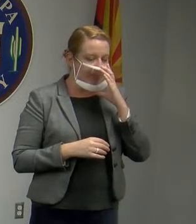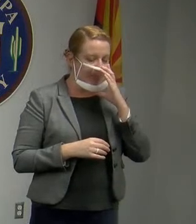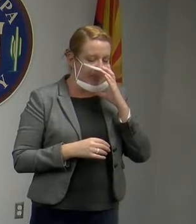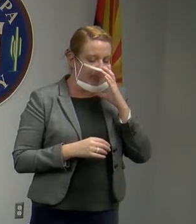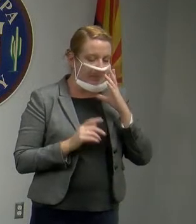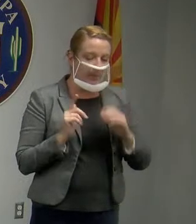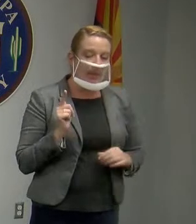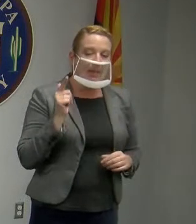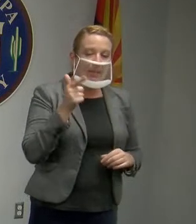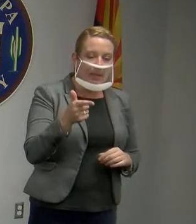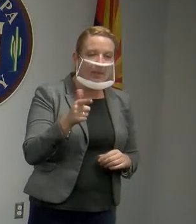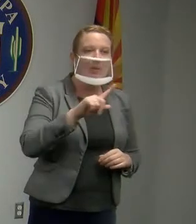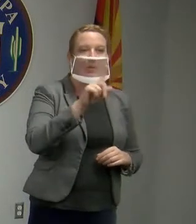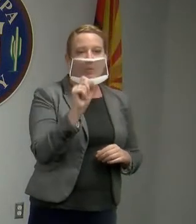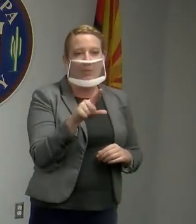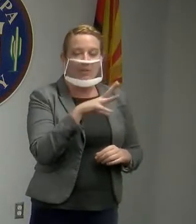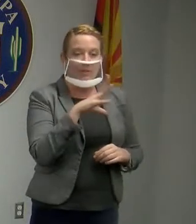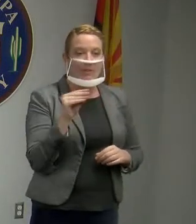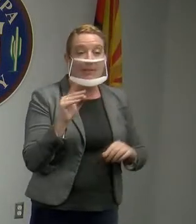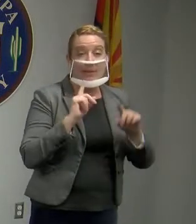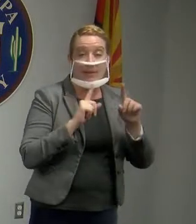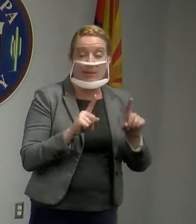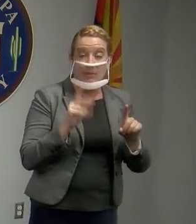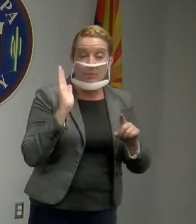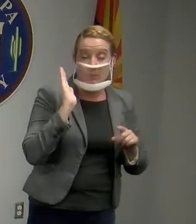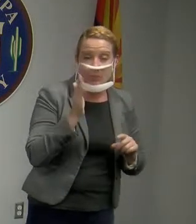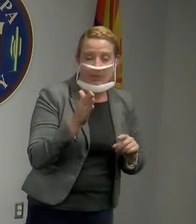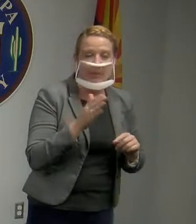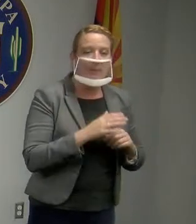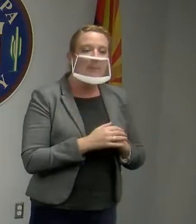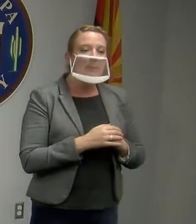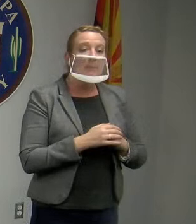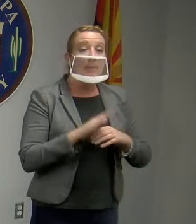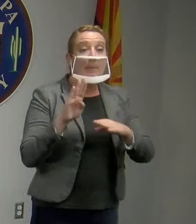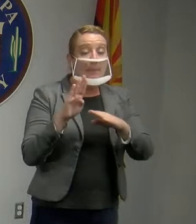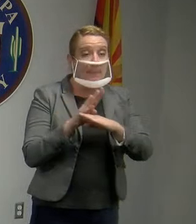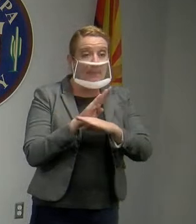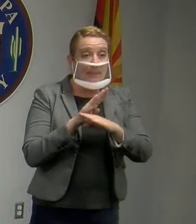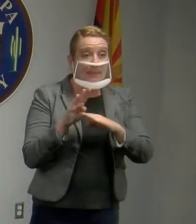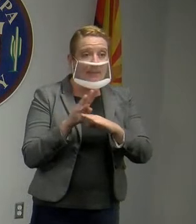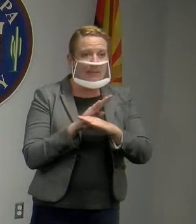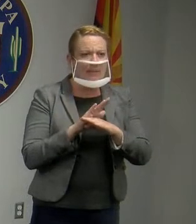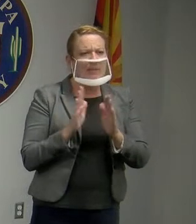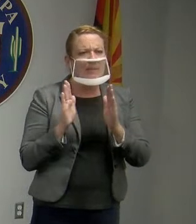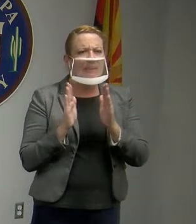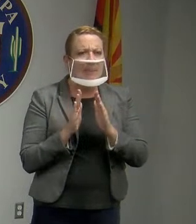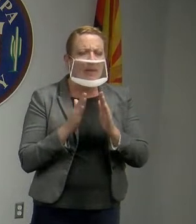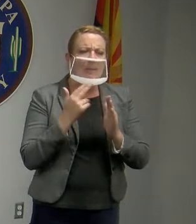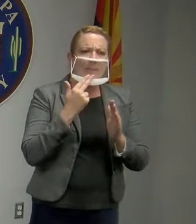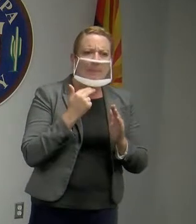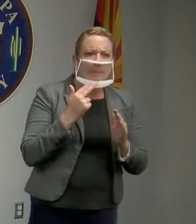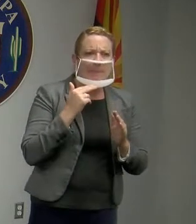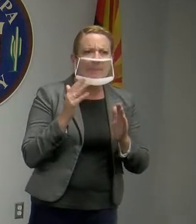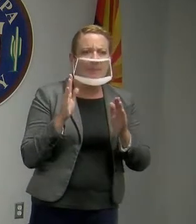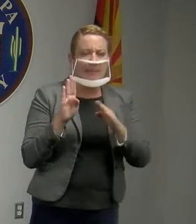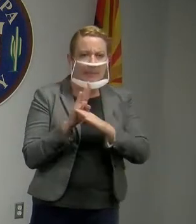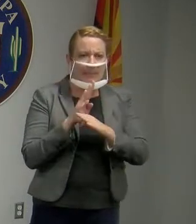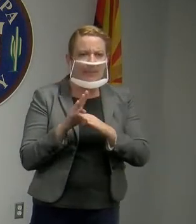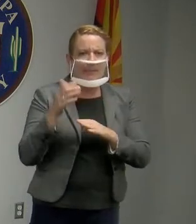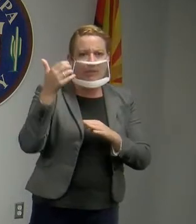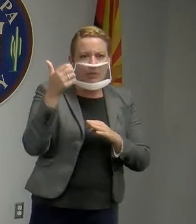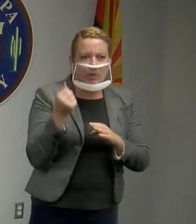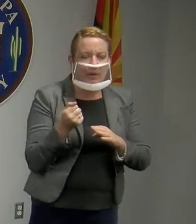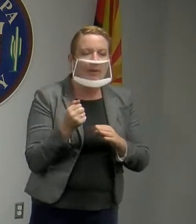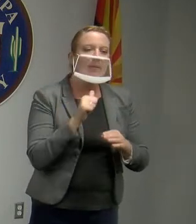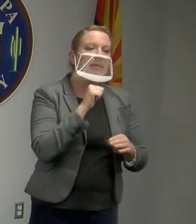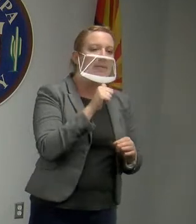here shortly. I want to give you an update right now, though, on the small business grant program, and it also includes nonprofits as well, which I